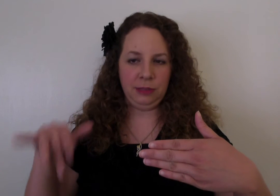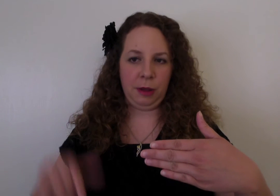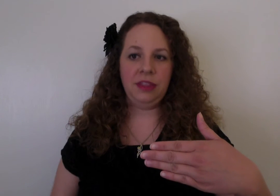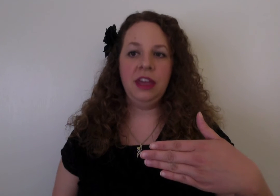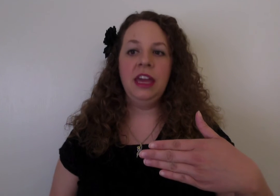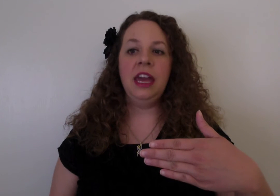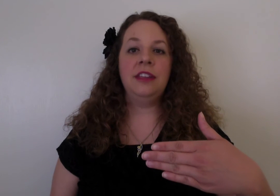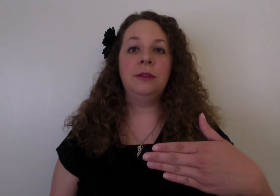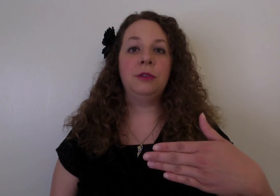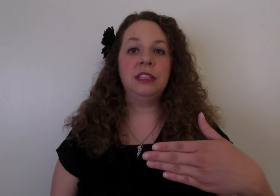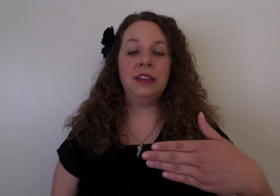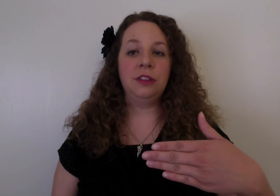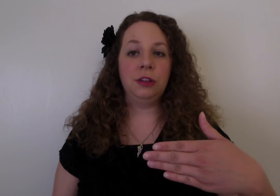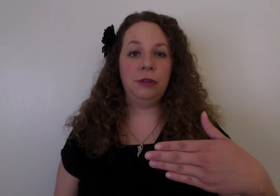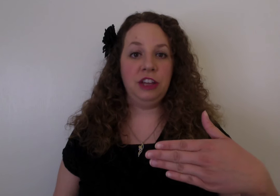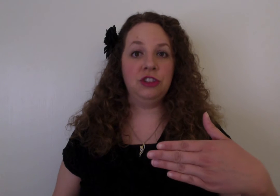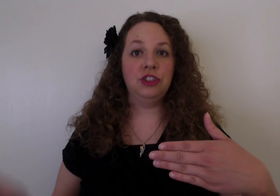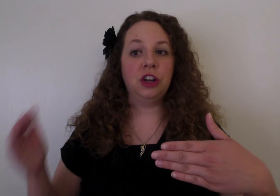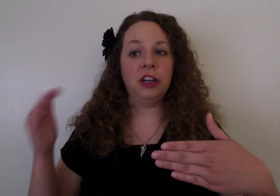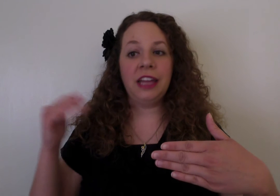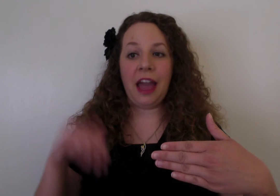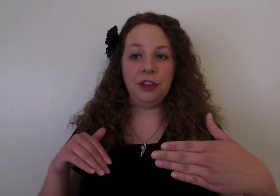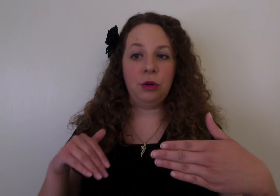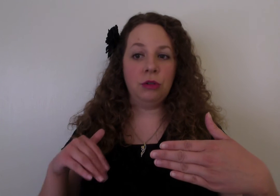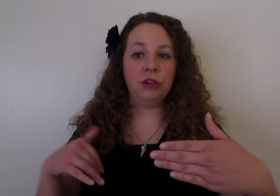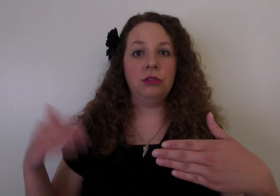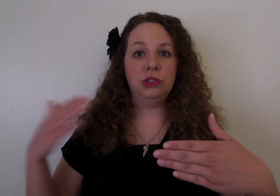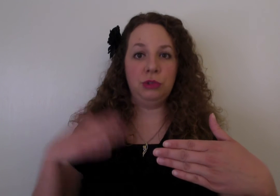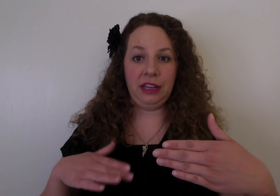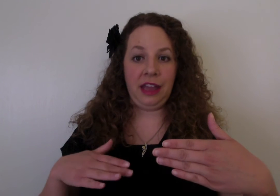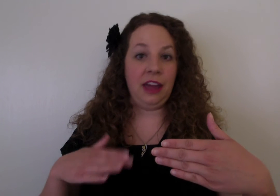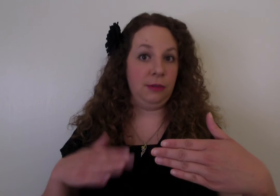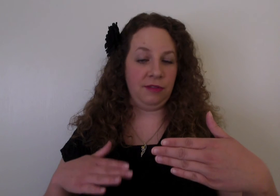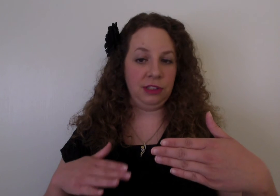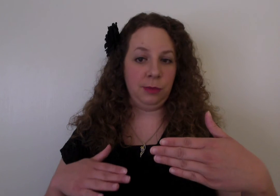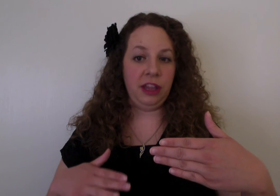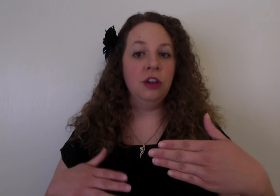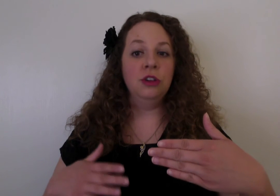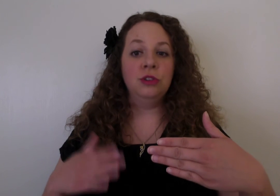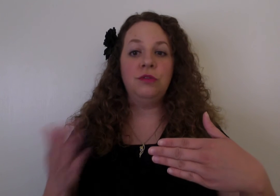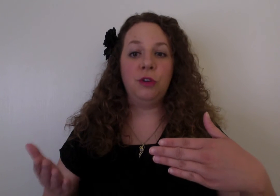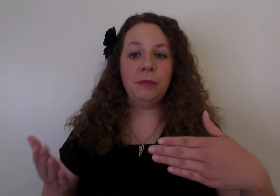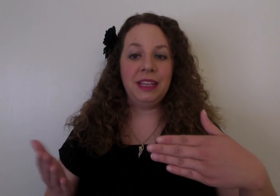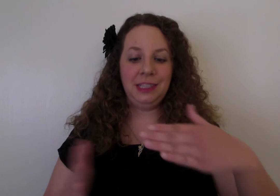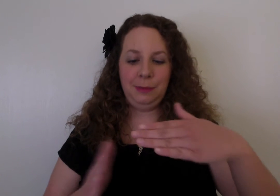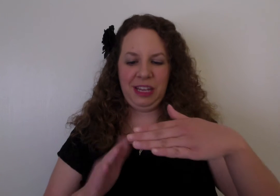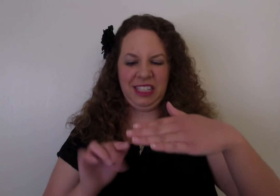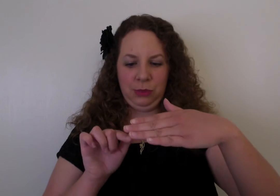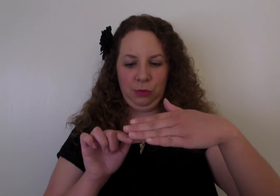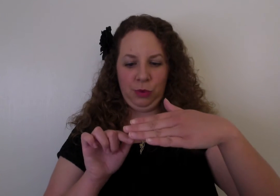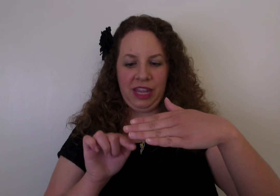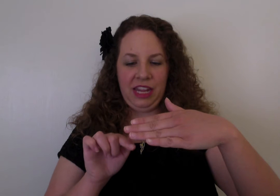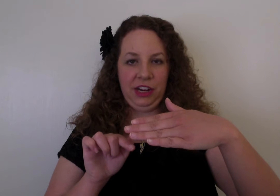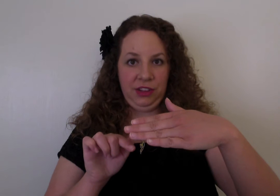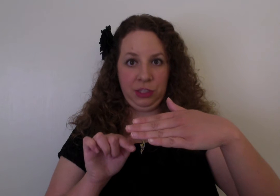with, and then I'm going to give the location starting at the corner or starting at a reference point. So for Macy's, because it's right here in this